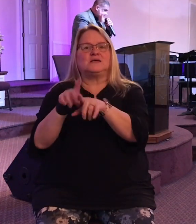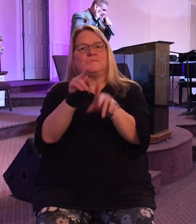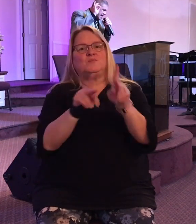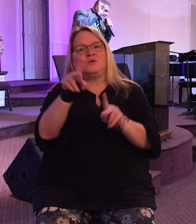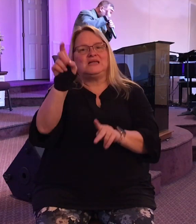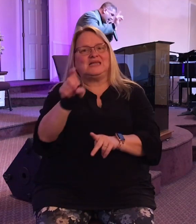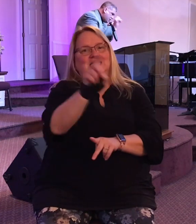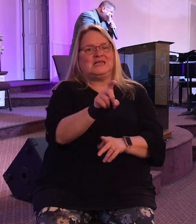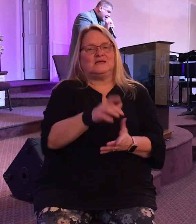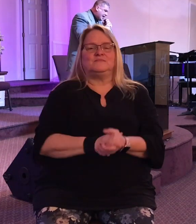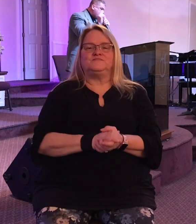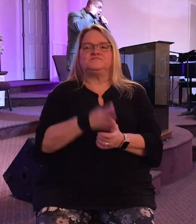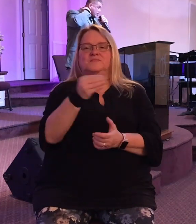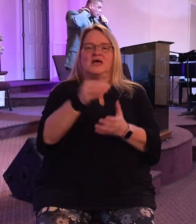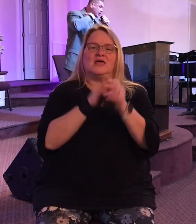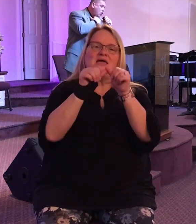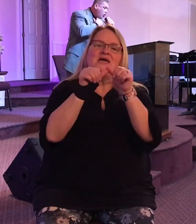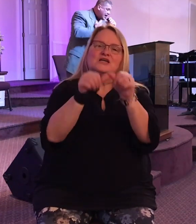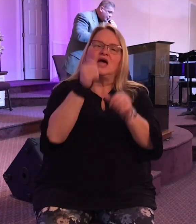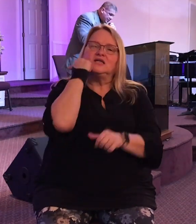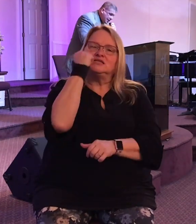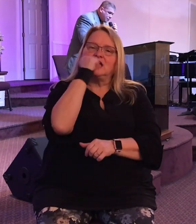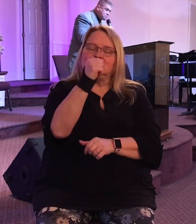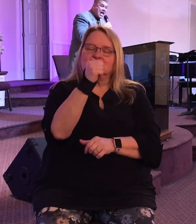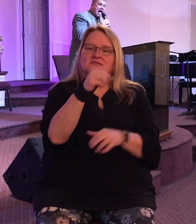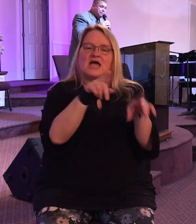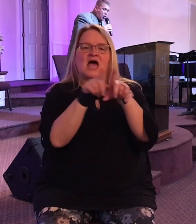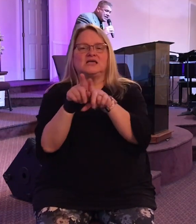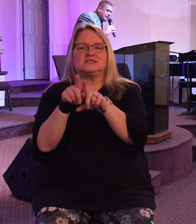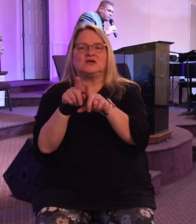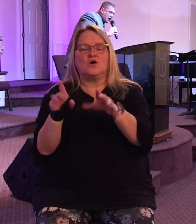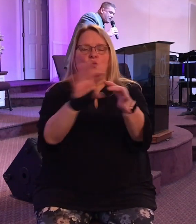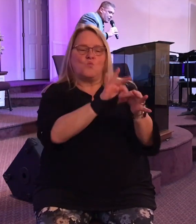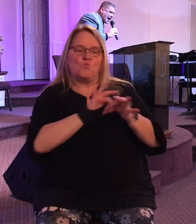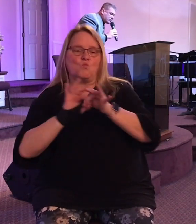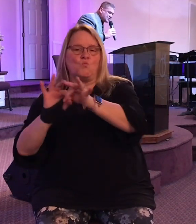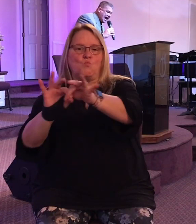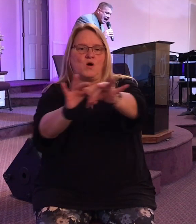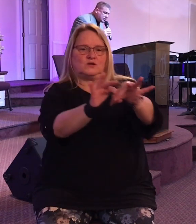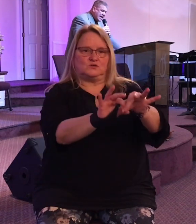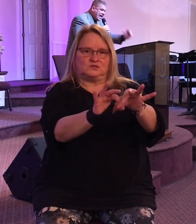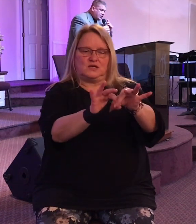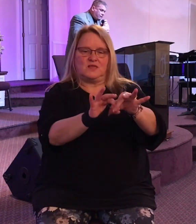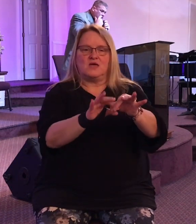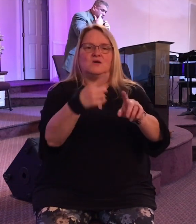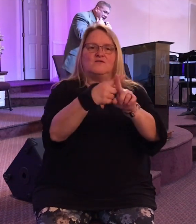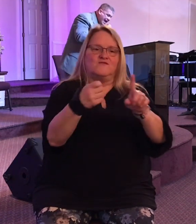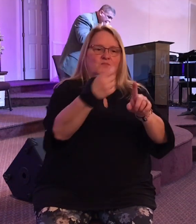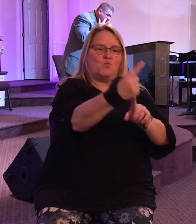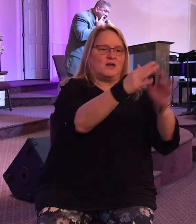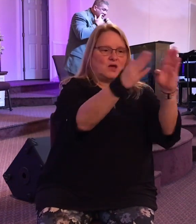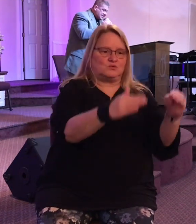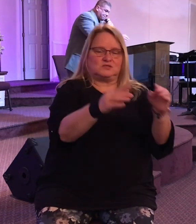Verse 46, as continuing daily with one accord in the temple, and breaking bread from house to house, they ate their food